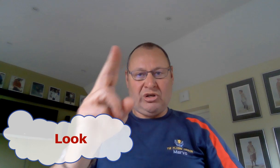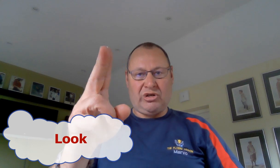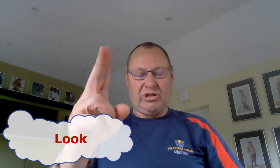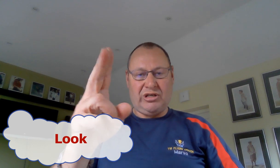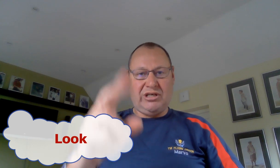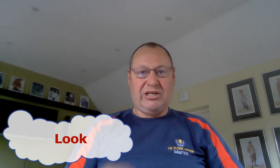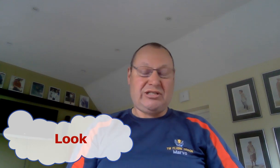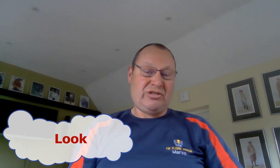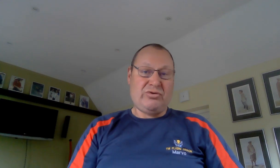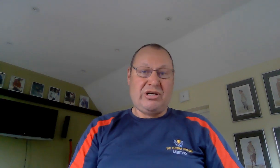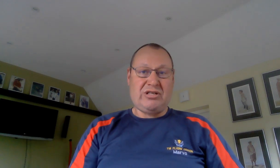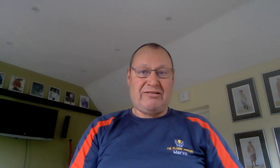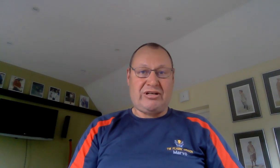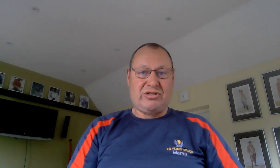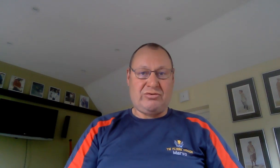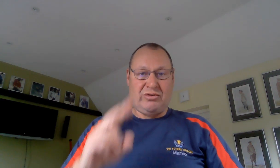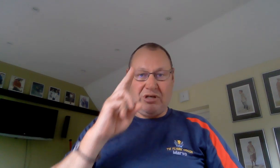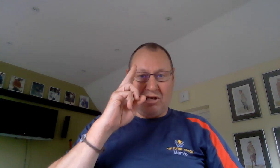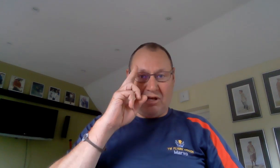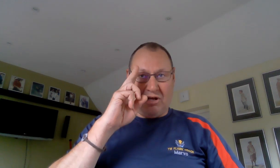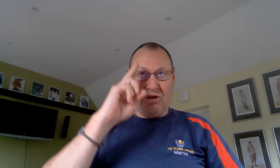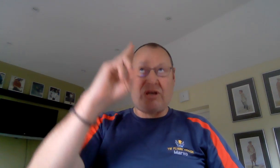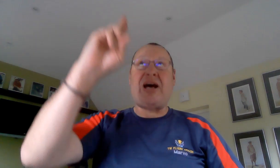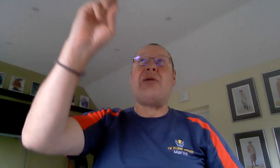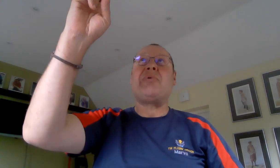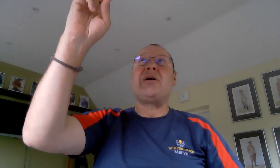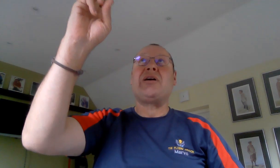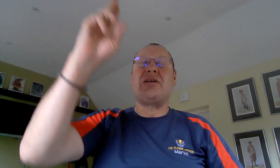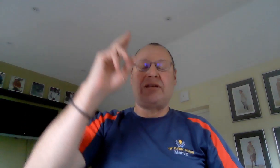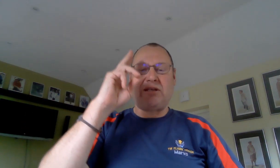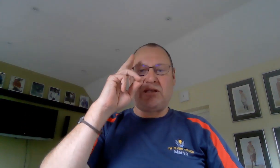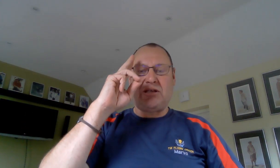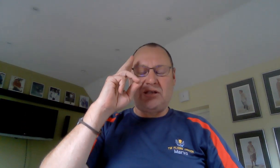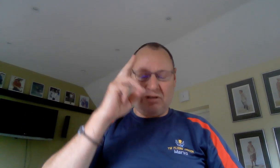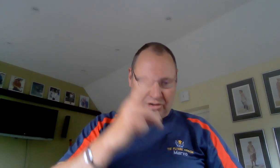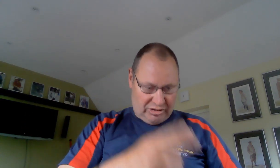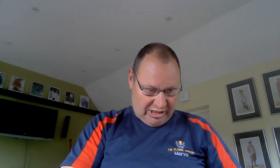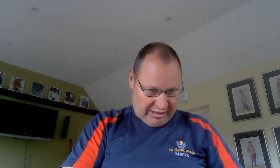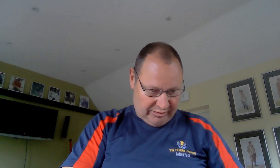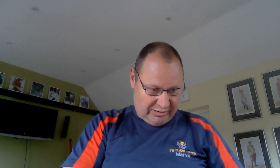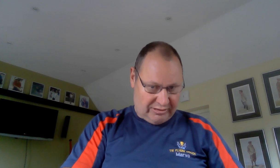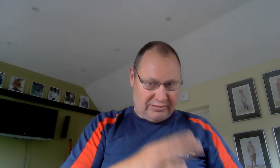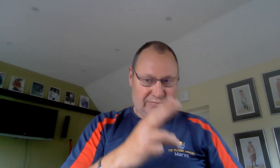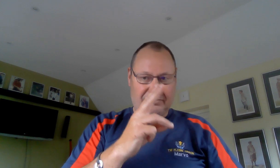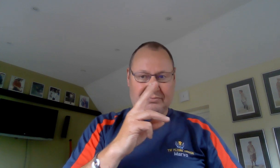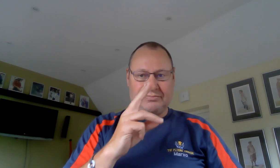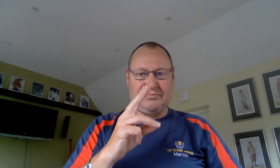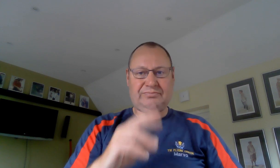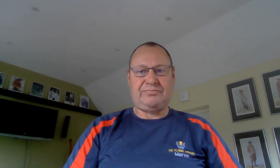Look. This is also directional. Look up. Look down.